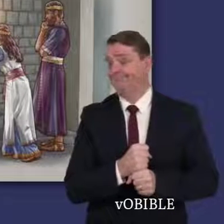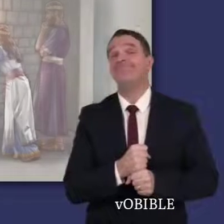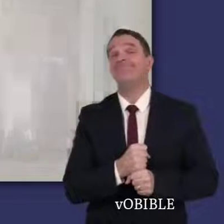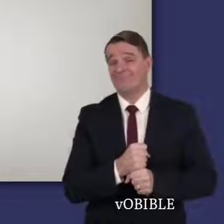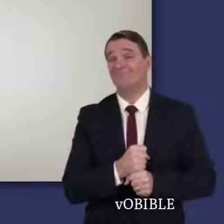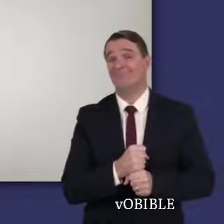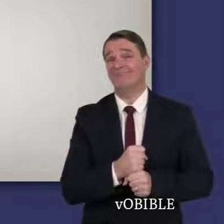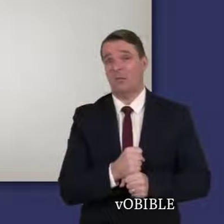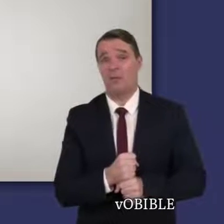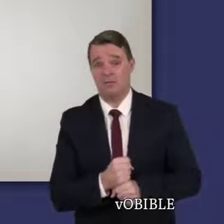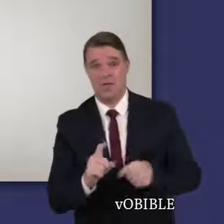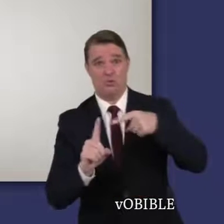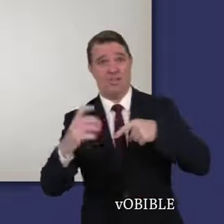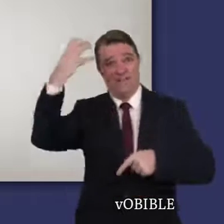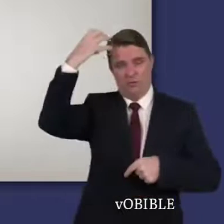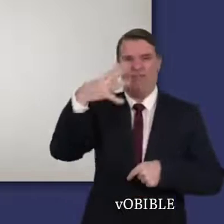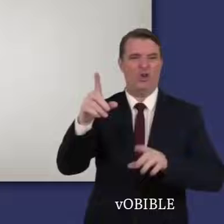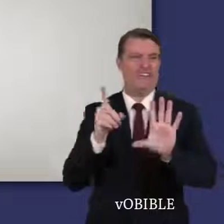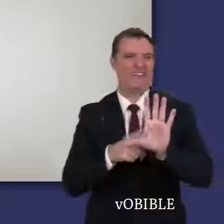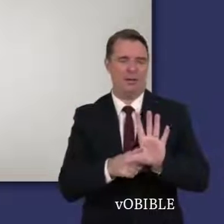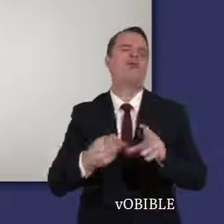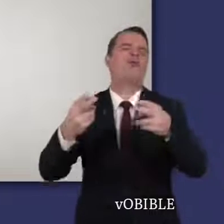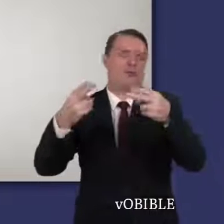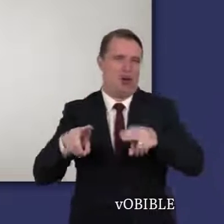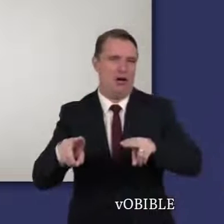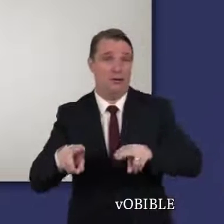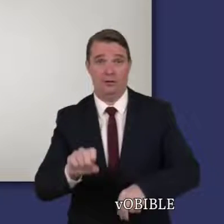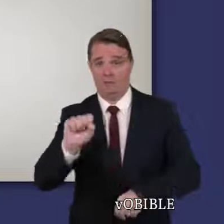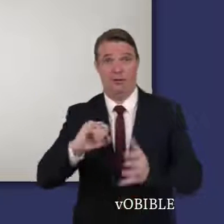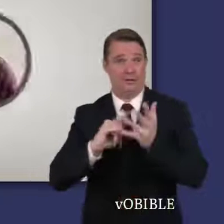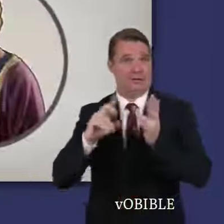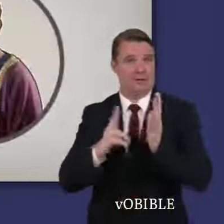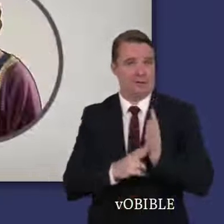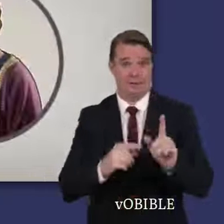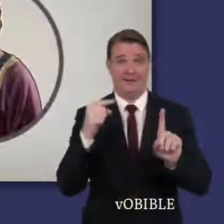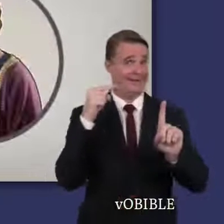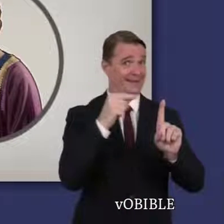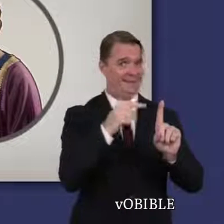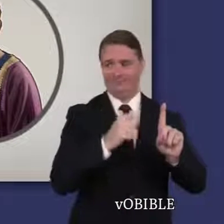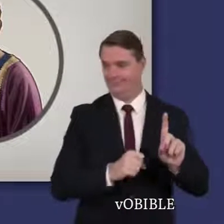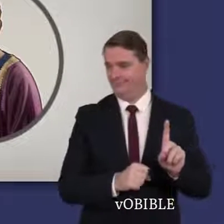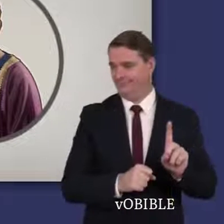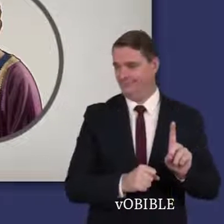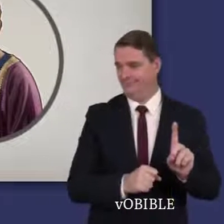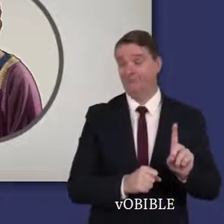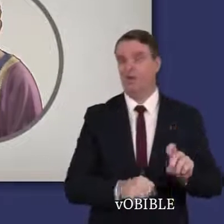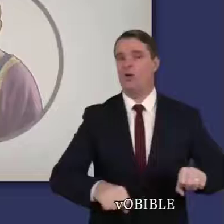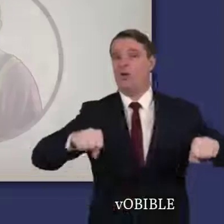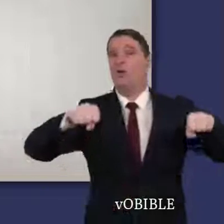Milcom. After reigning for 40 years, Solomon dies, and his son Rehoboam takes the